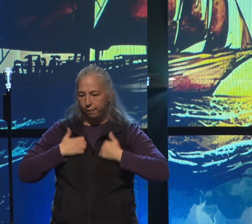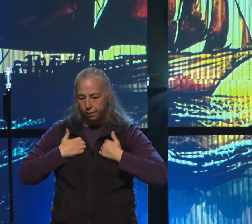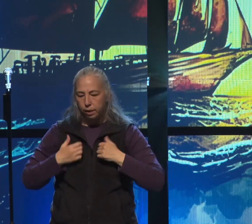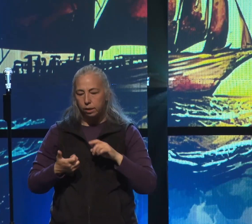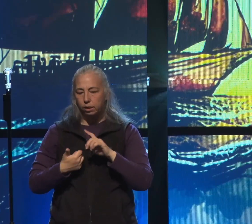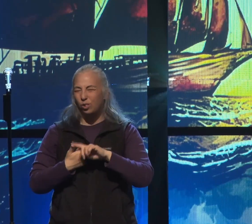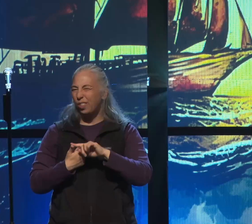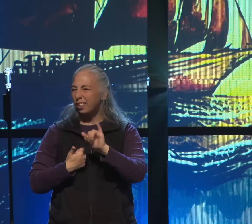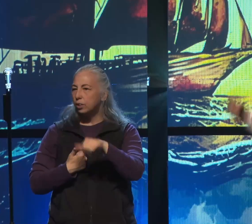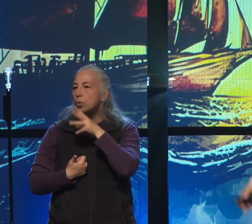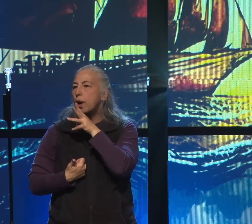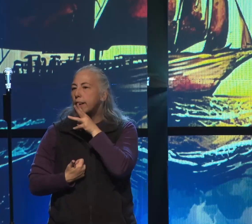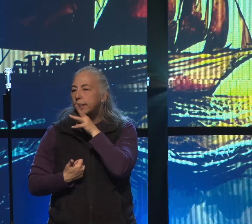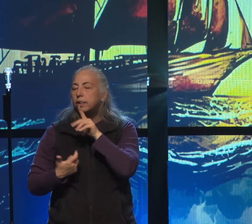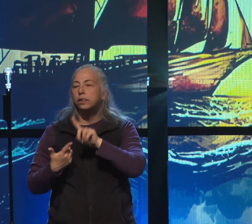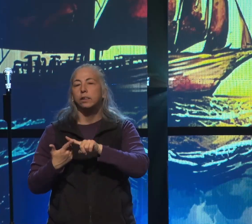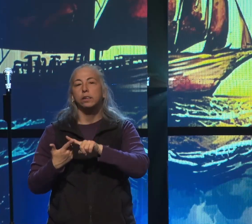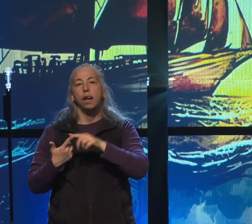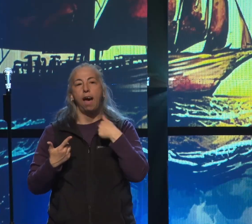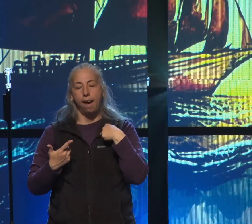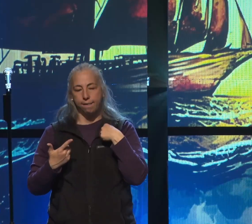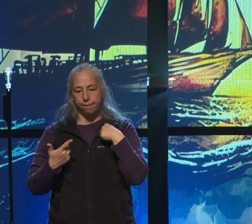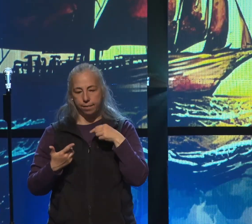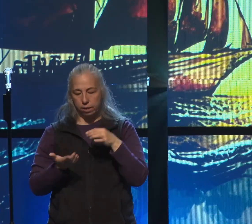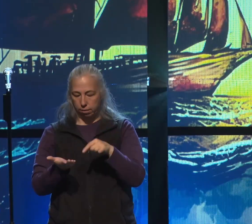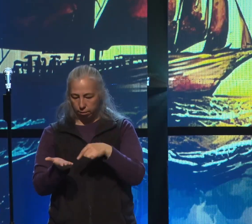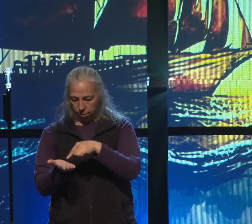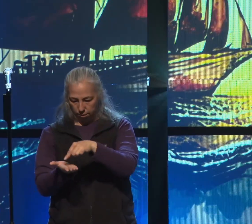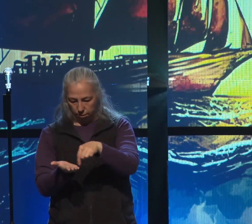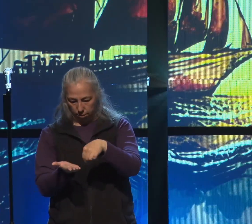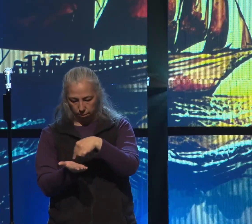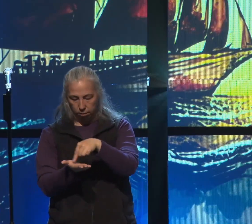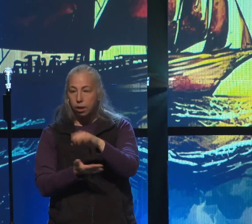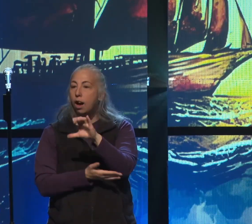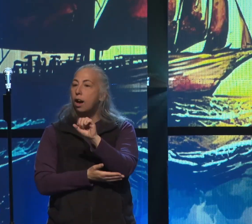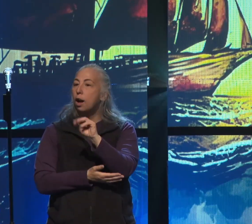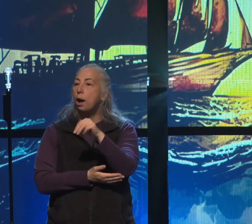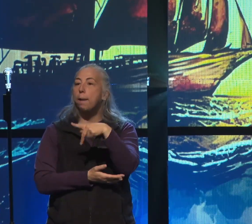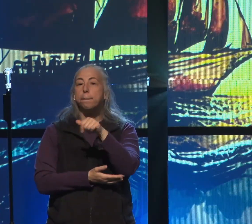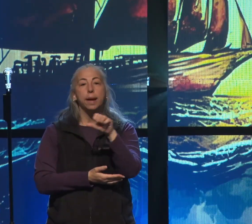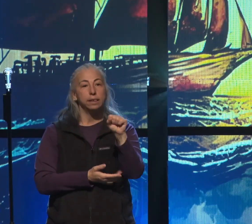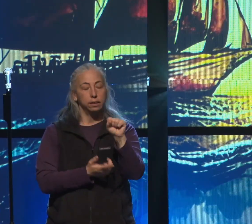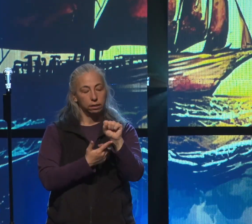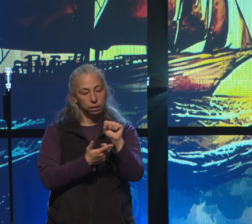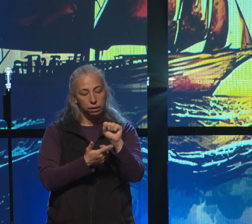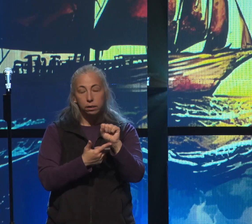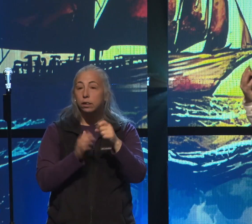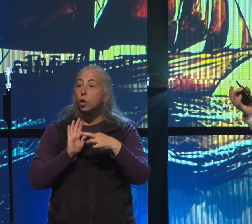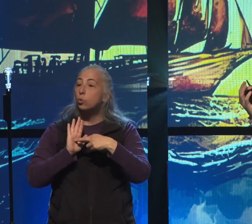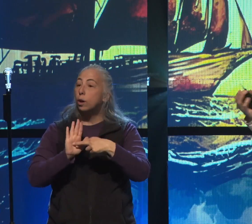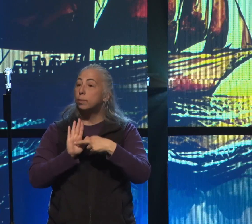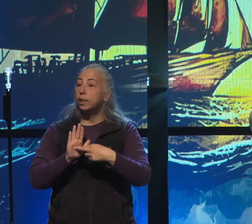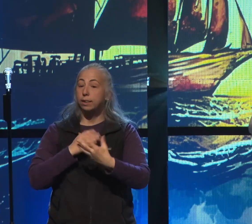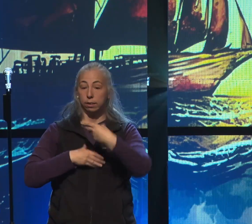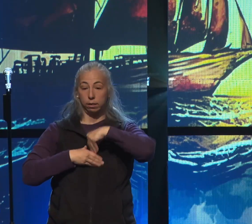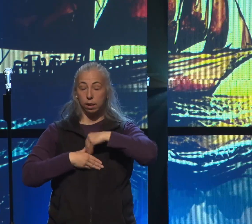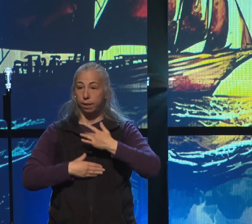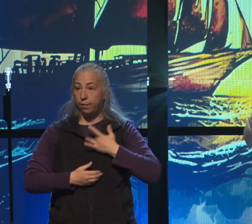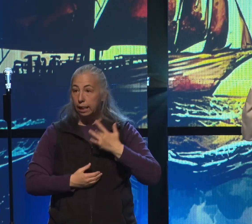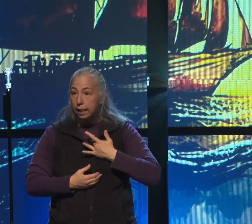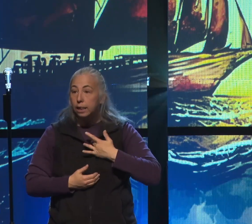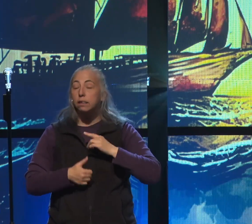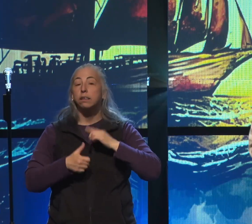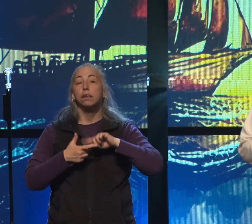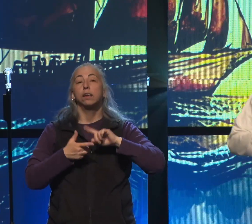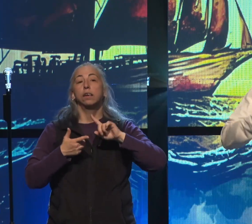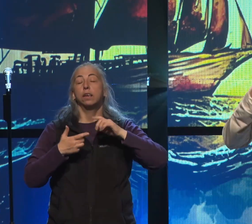environments that we're in. Then we're going to have a compass, okay? Now, the compass represents our feelings, including our emotions,